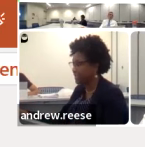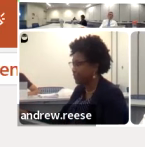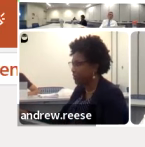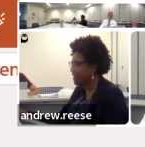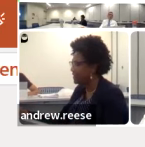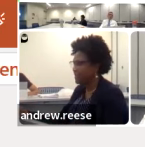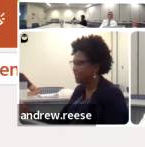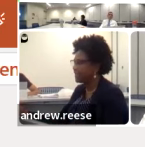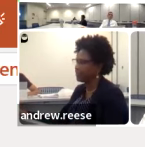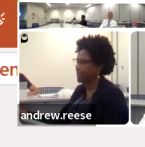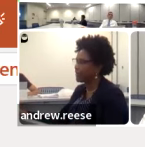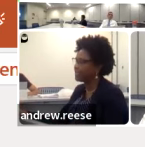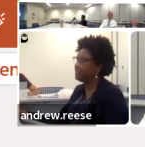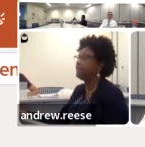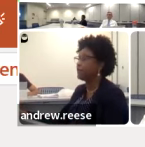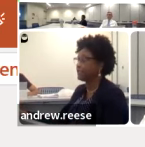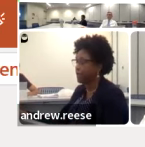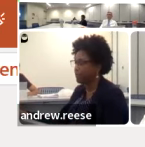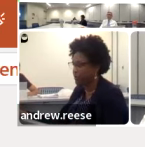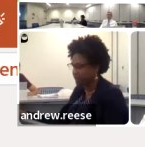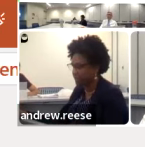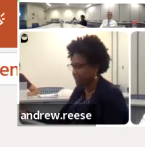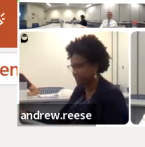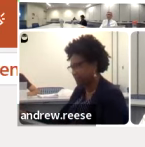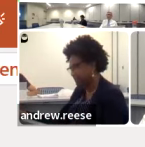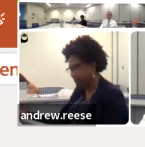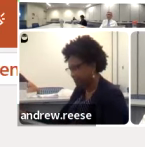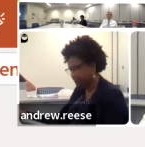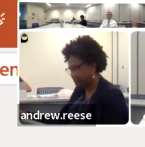substance use disorder, etc., to achieve and retain employment.